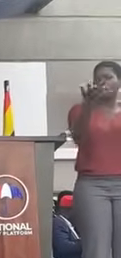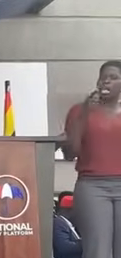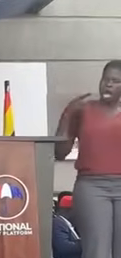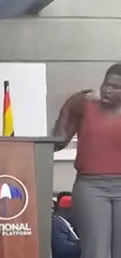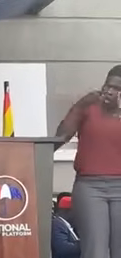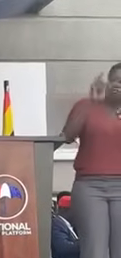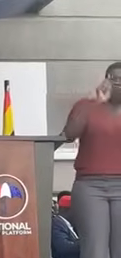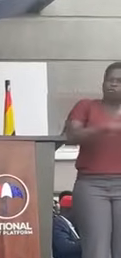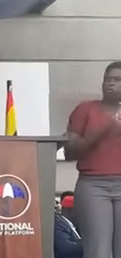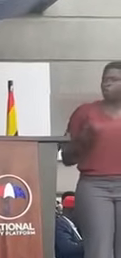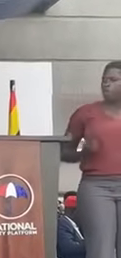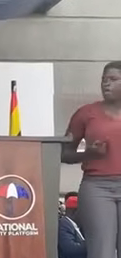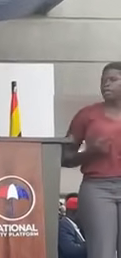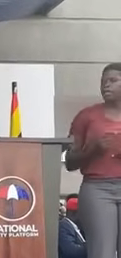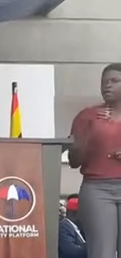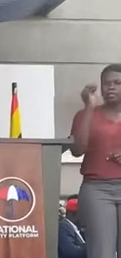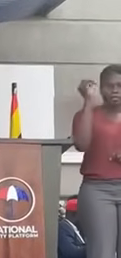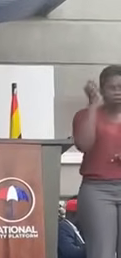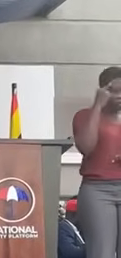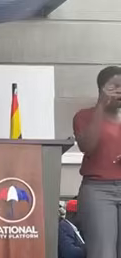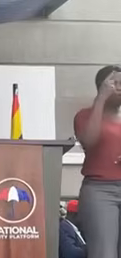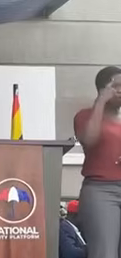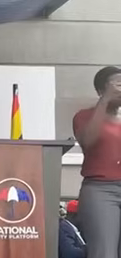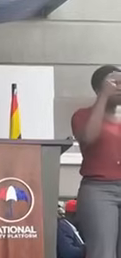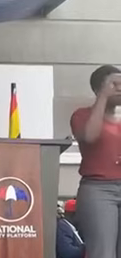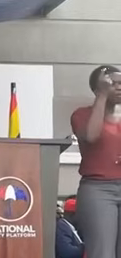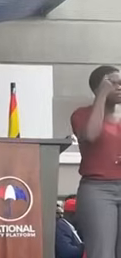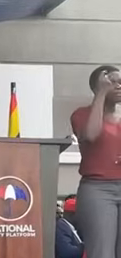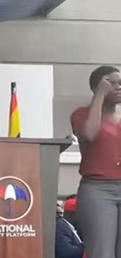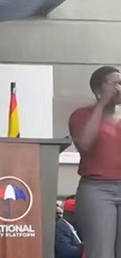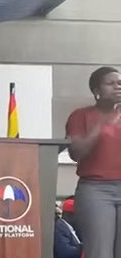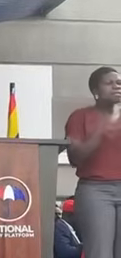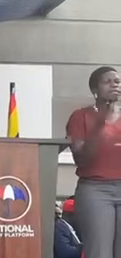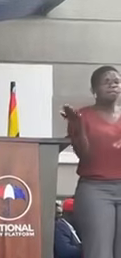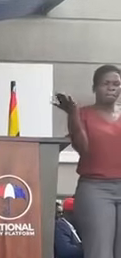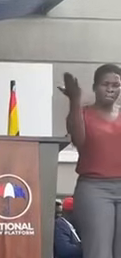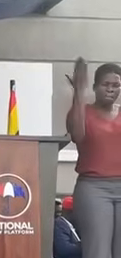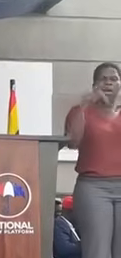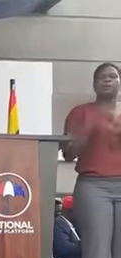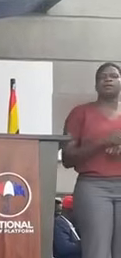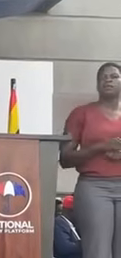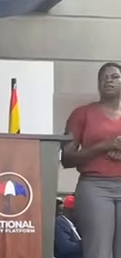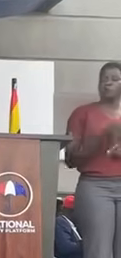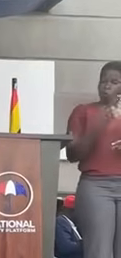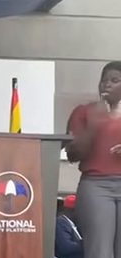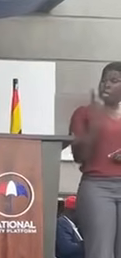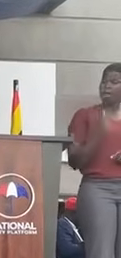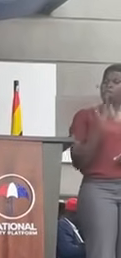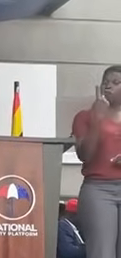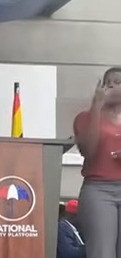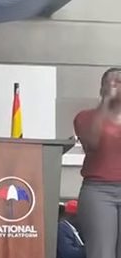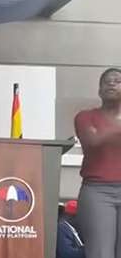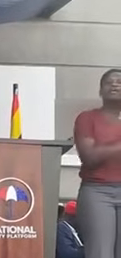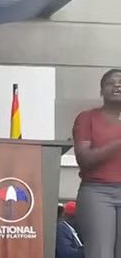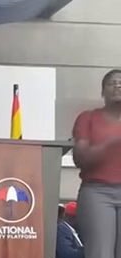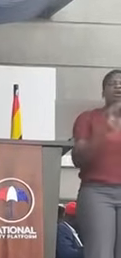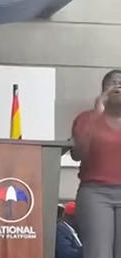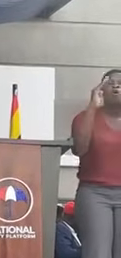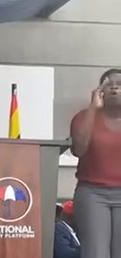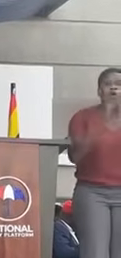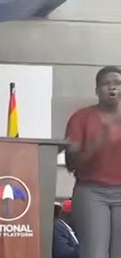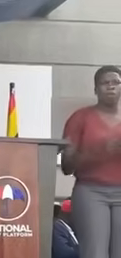until common sense returns home. This is our country. We have only one country called home.